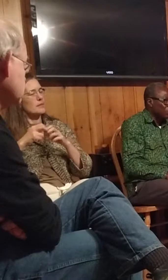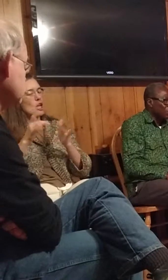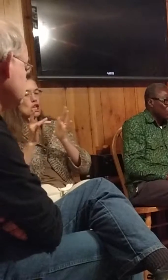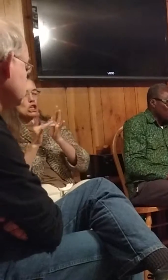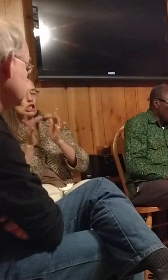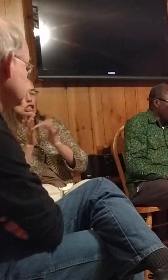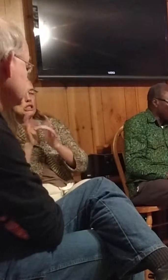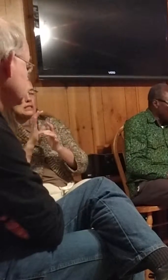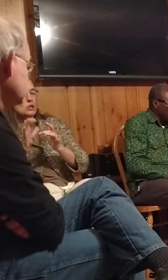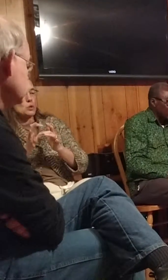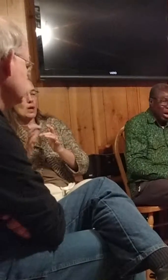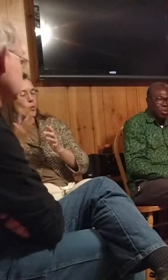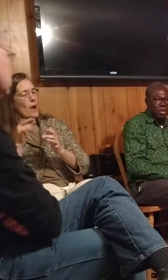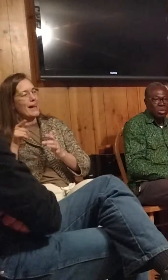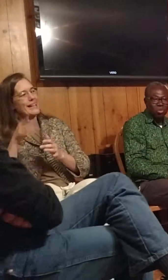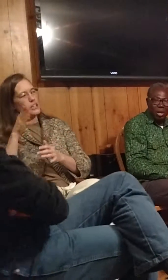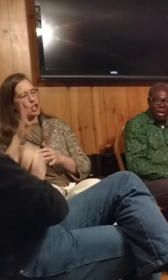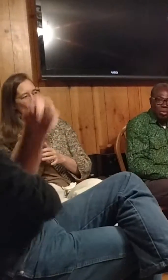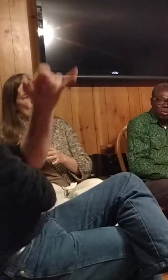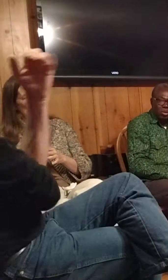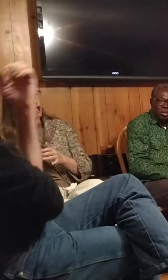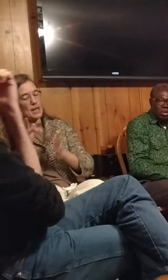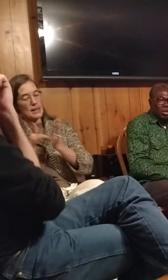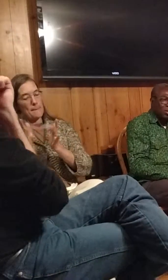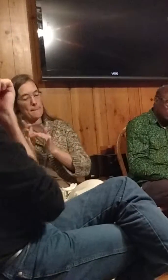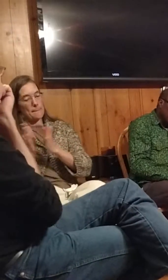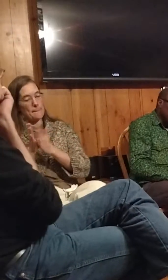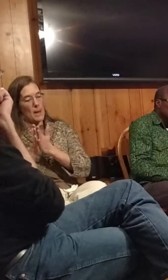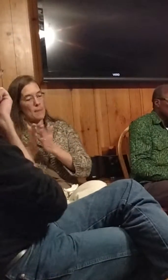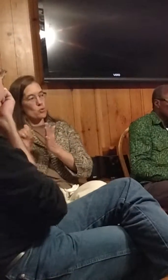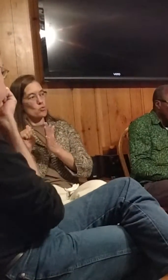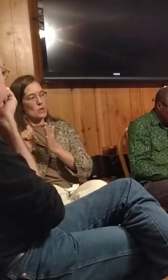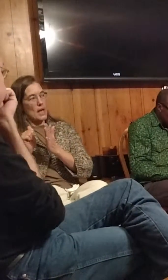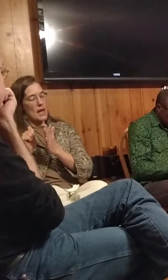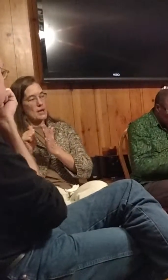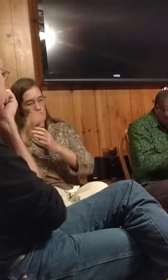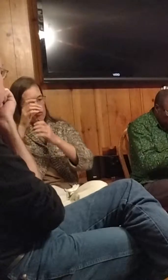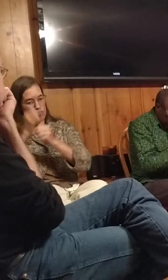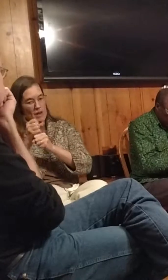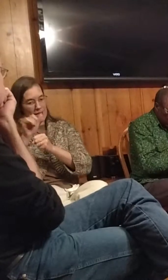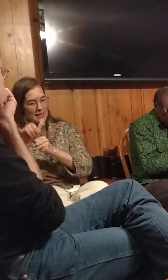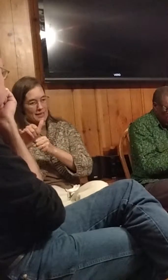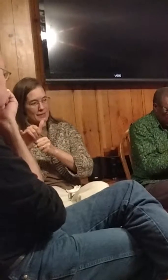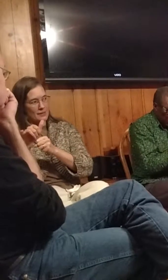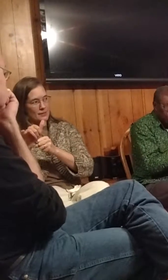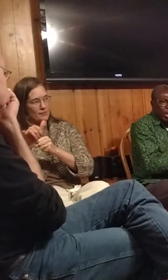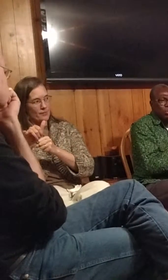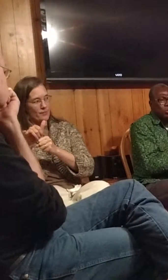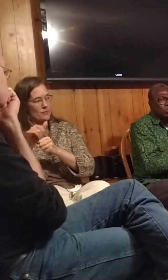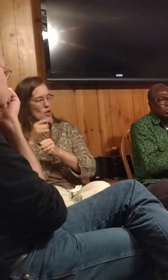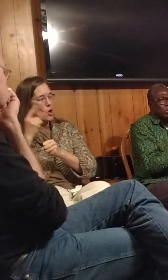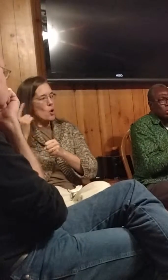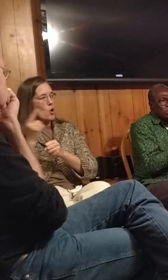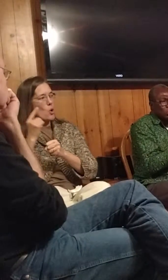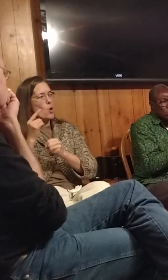same time? How the Bible is reliable, and so forth and so on. Only the divinity of Jesus Christ and the